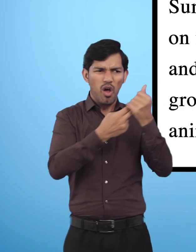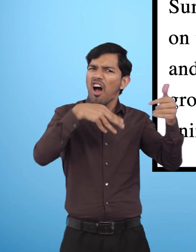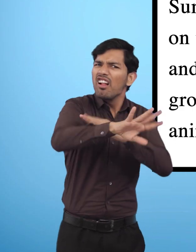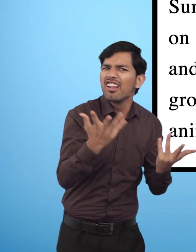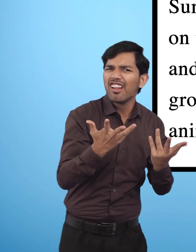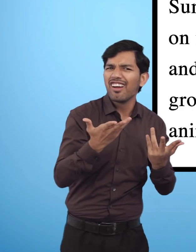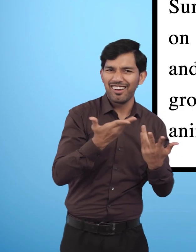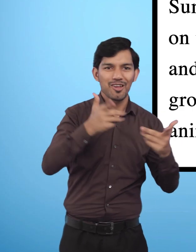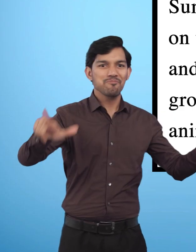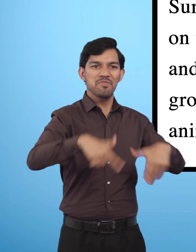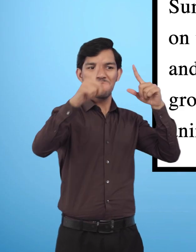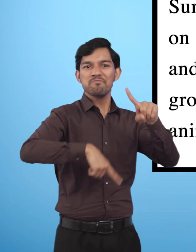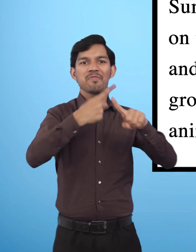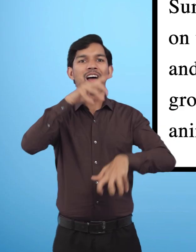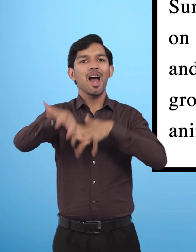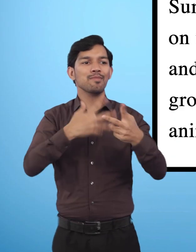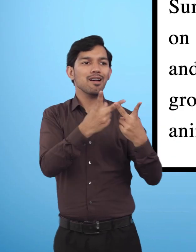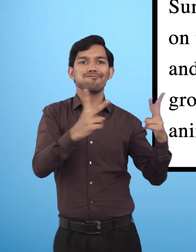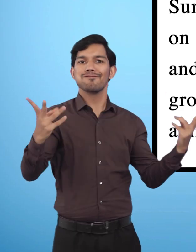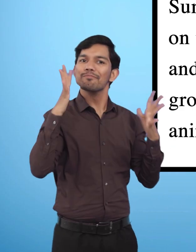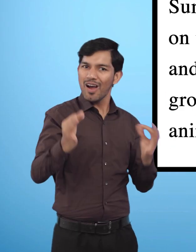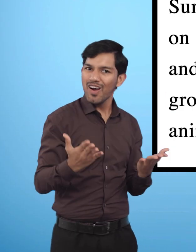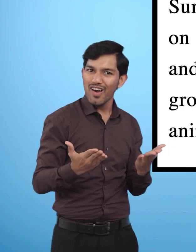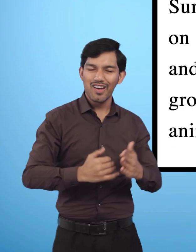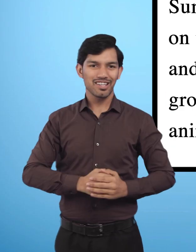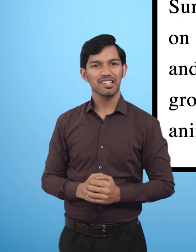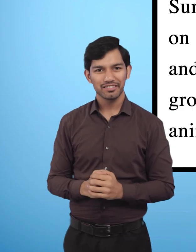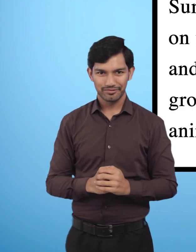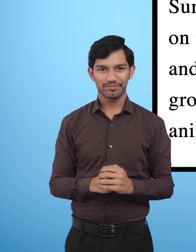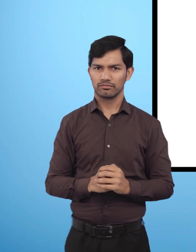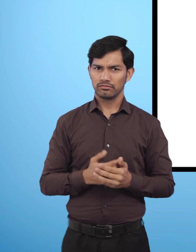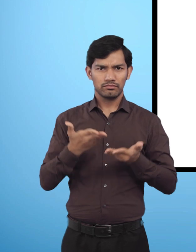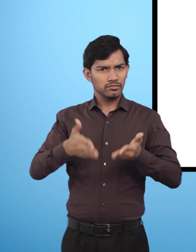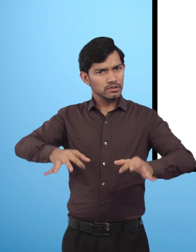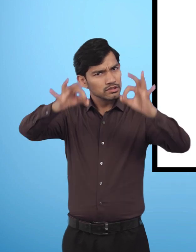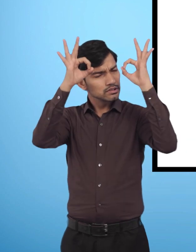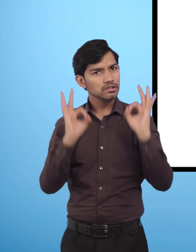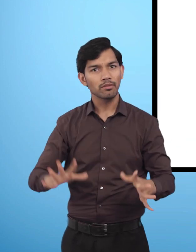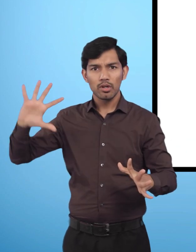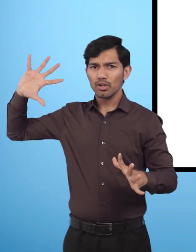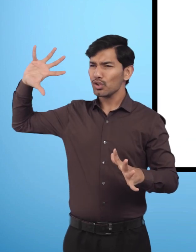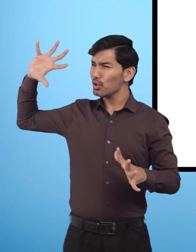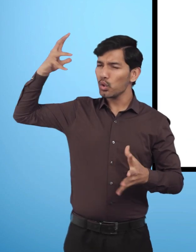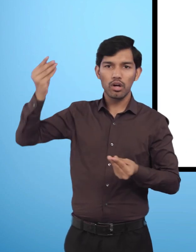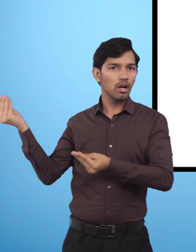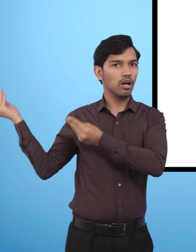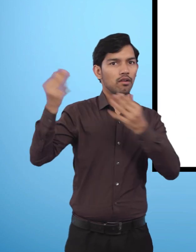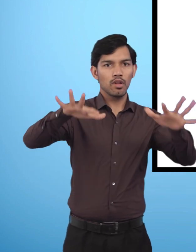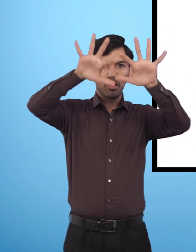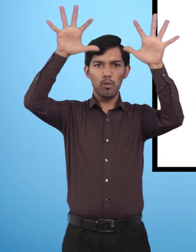animals. This cycle on Earth is possible due